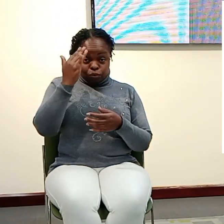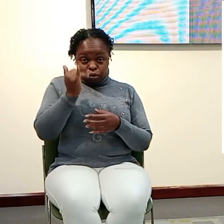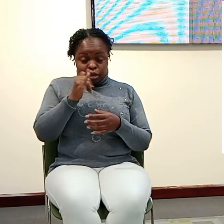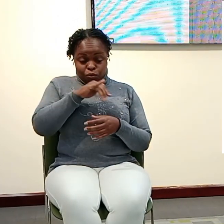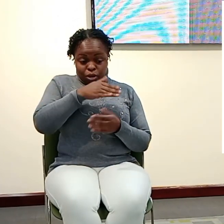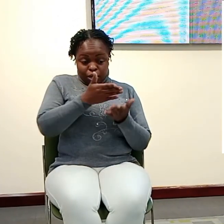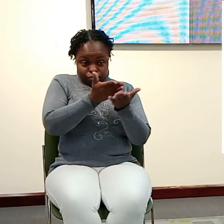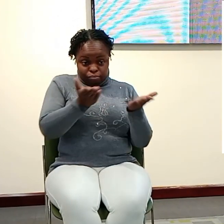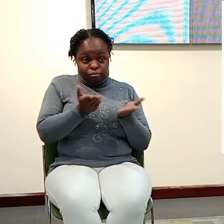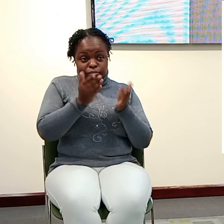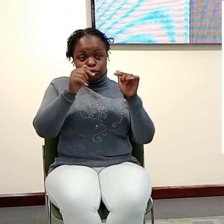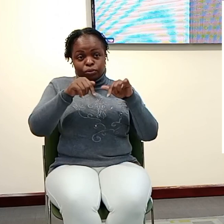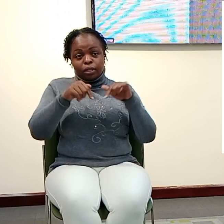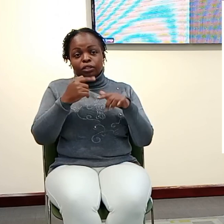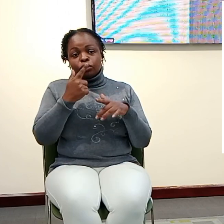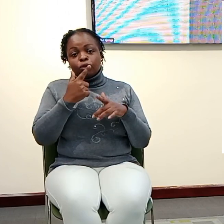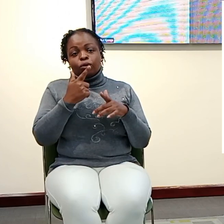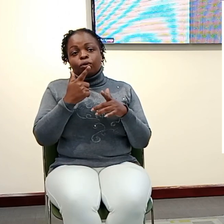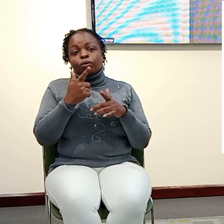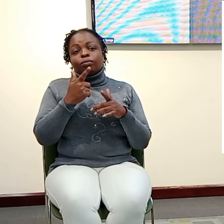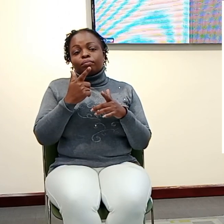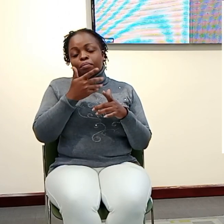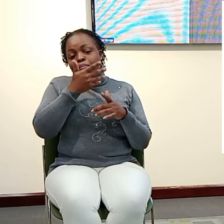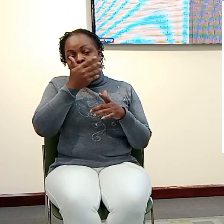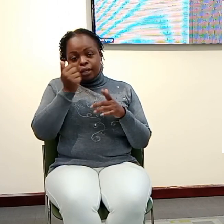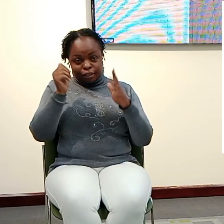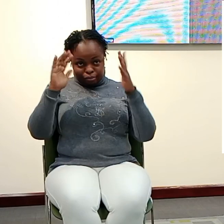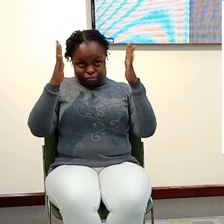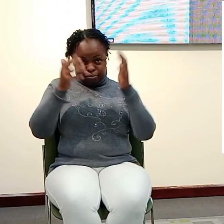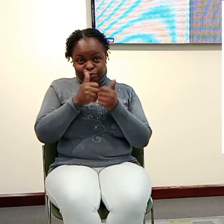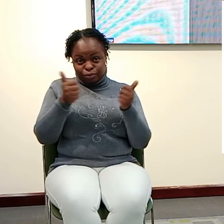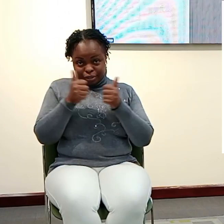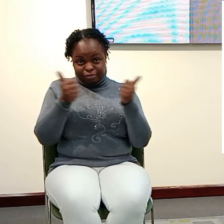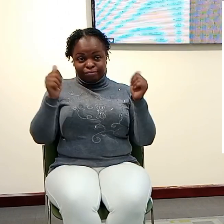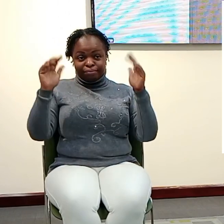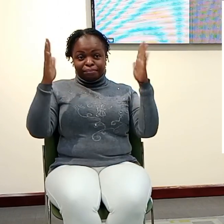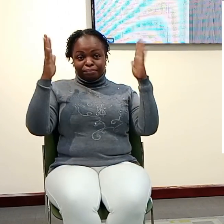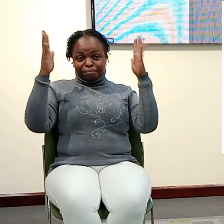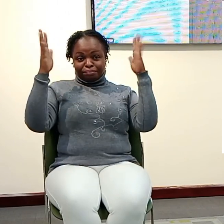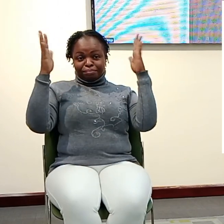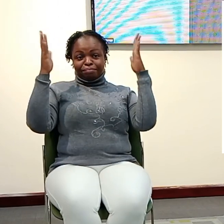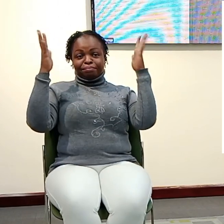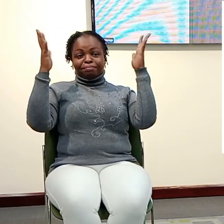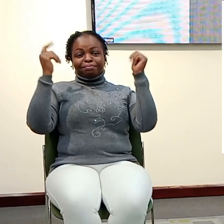today, right? So let us give him a better clap.